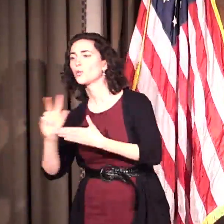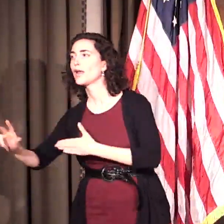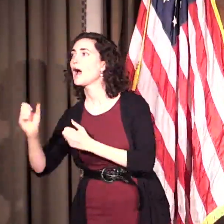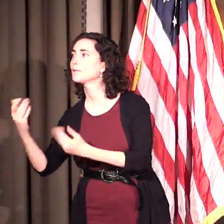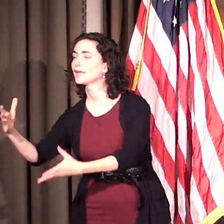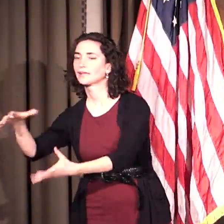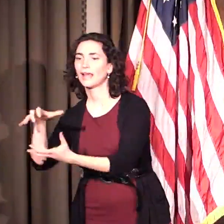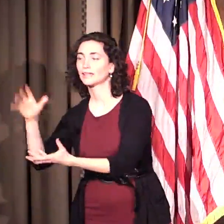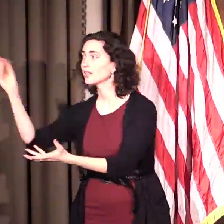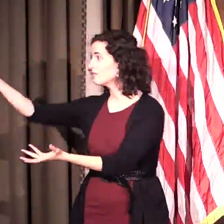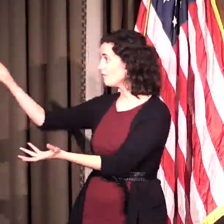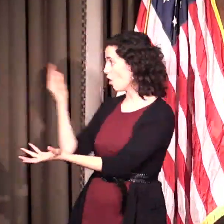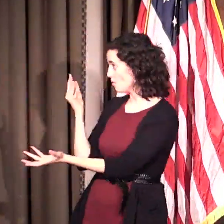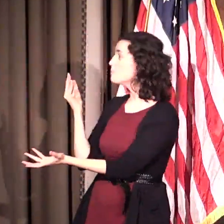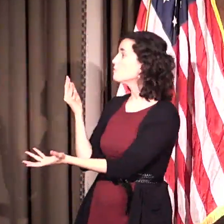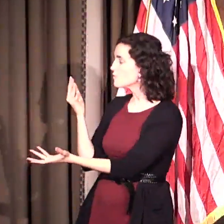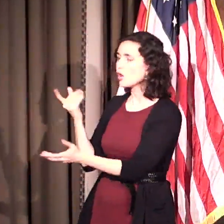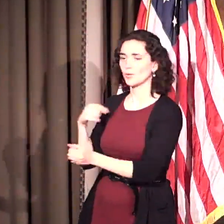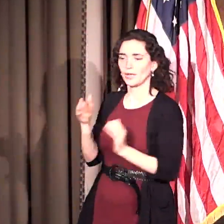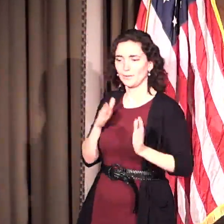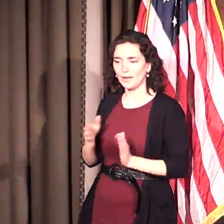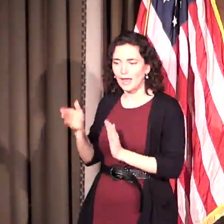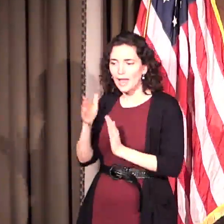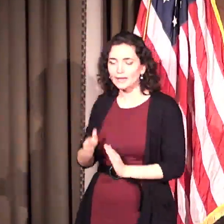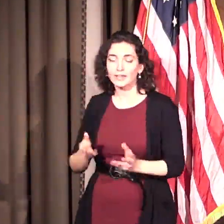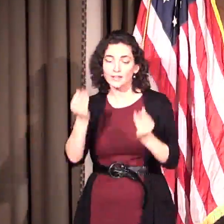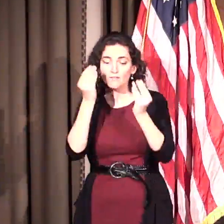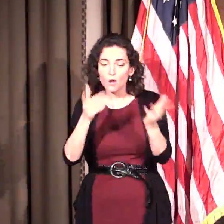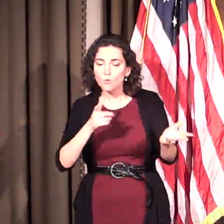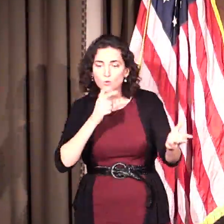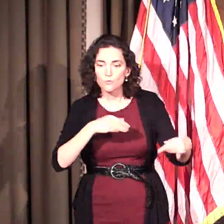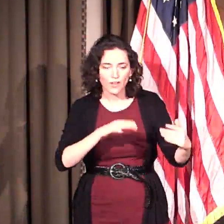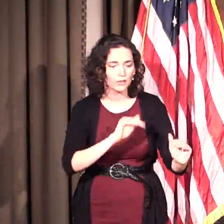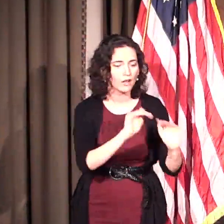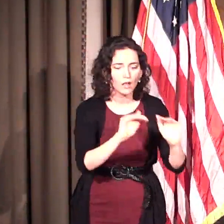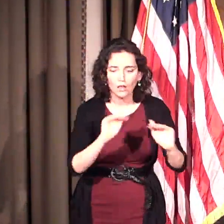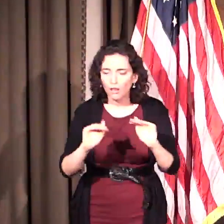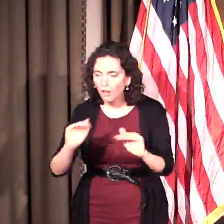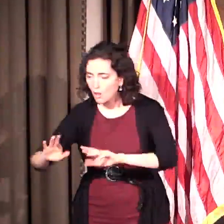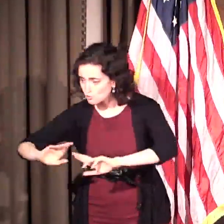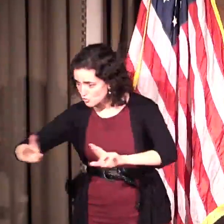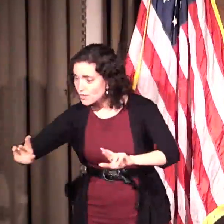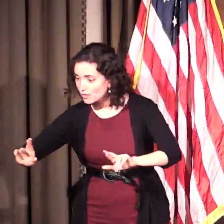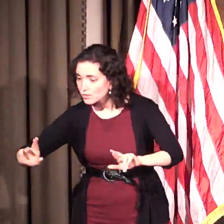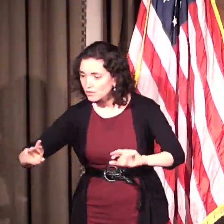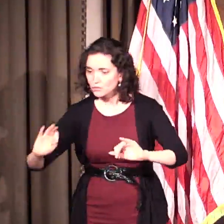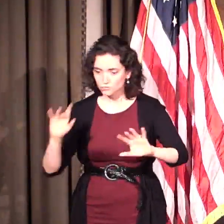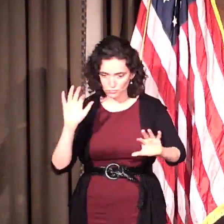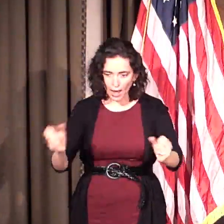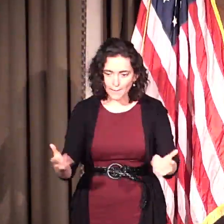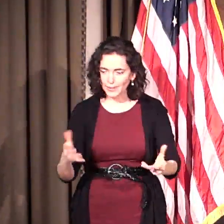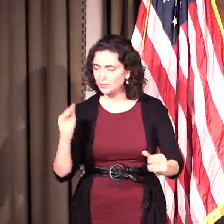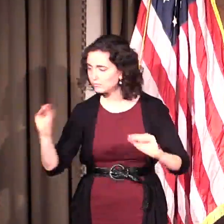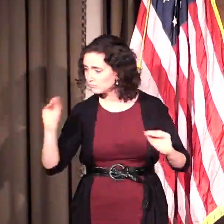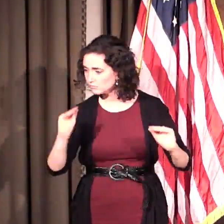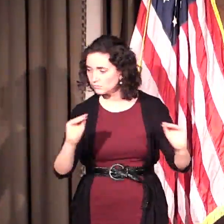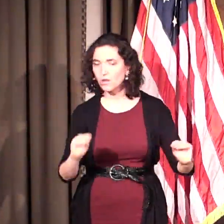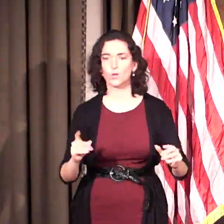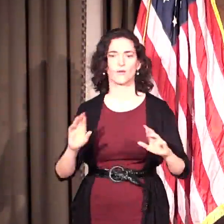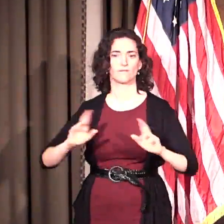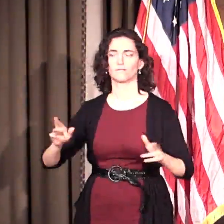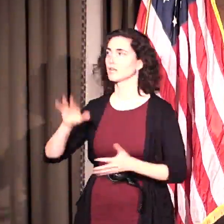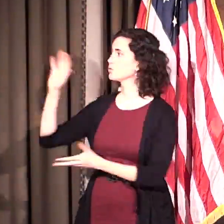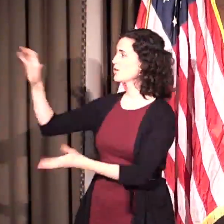communicate that and coordinate that with all of these enrolled providers so that when the vaccine comes in, we're ready to execute at a very high